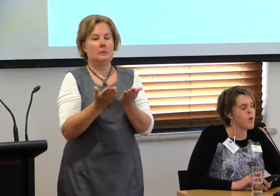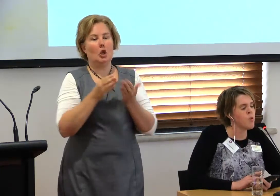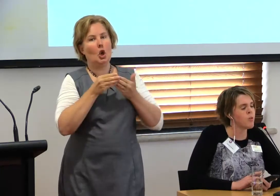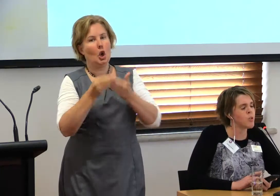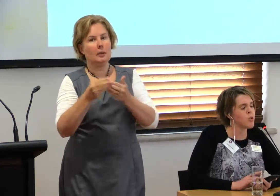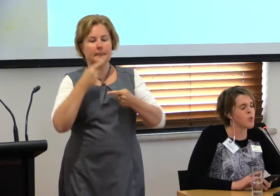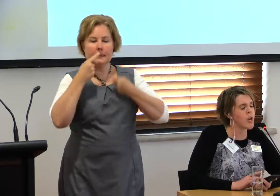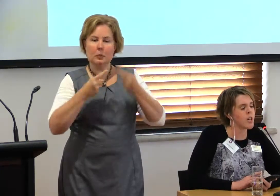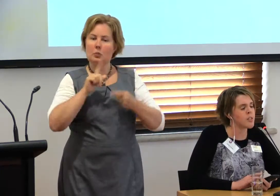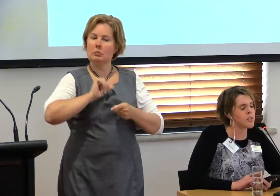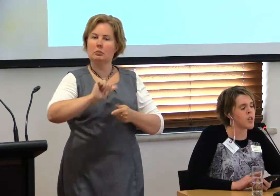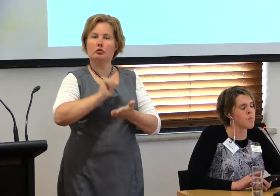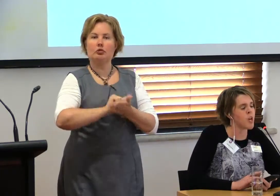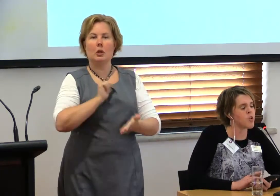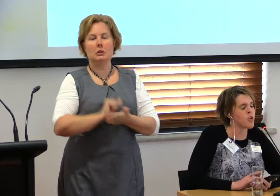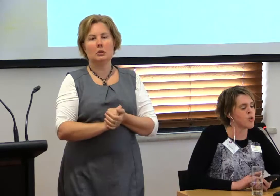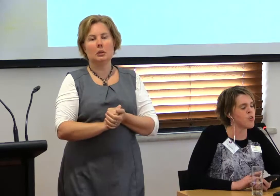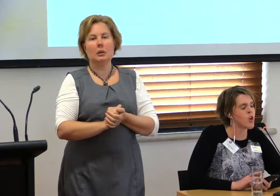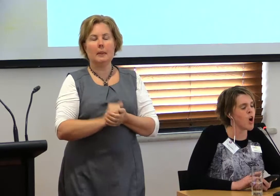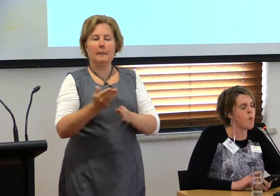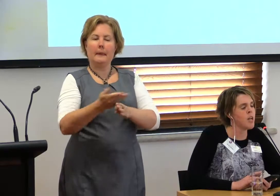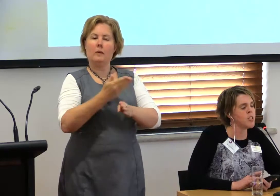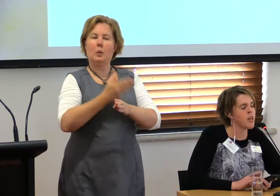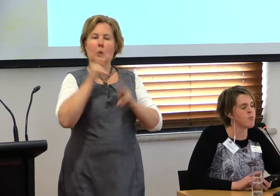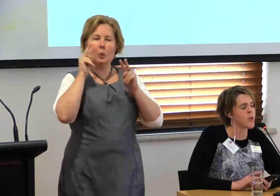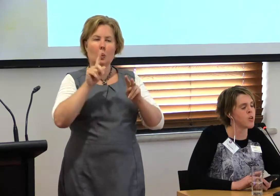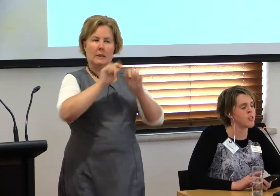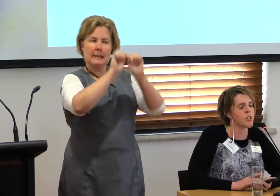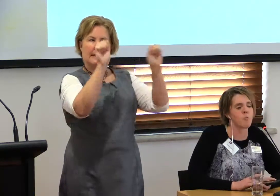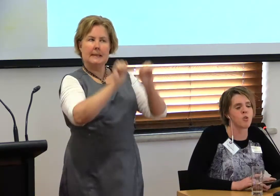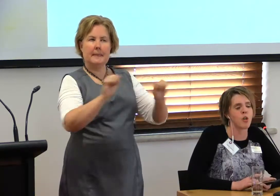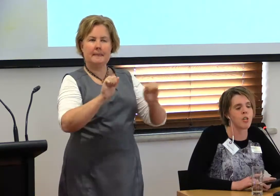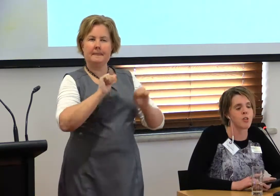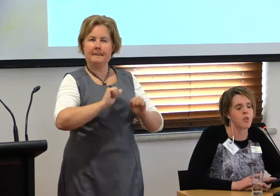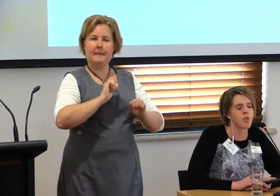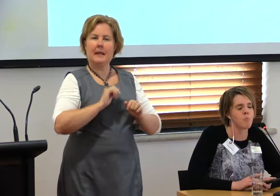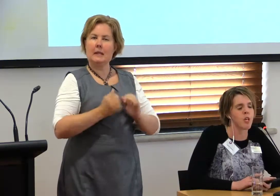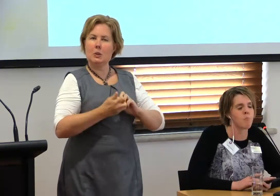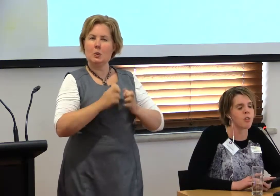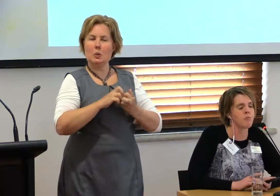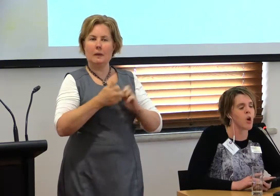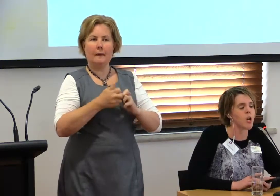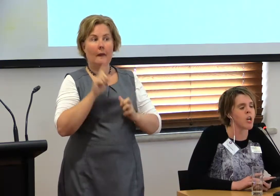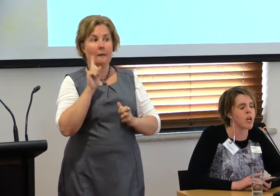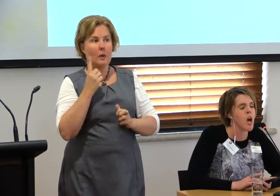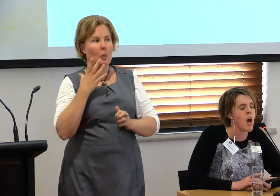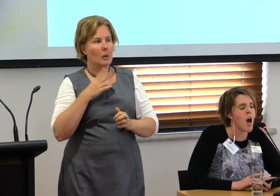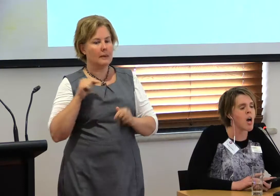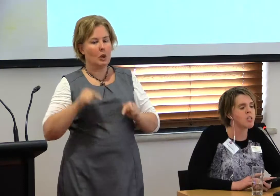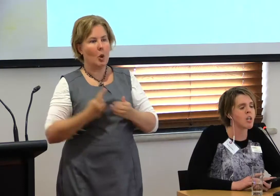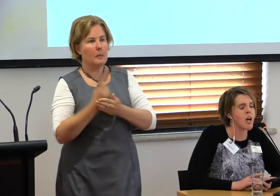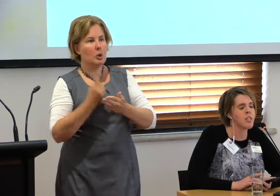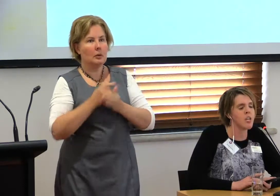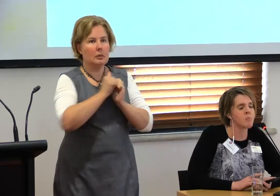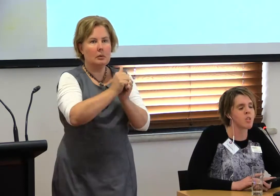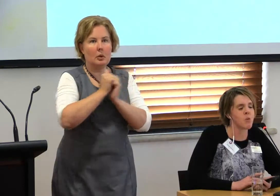Before we move on to looking at the systemic issues, I might just see if we can use this opportunity to do some collaborative learning. And